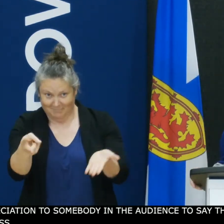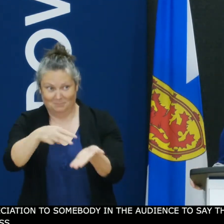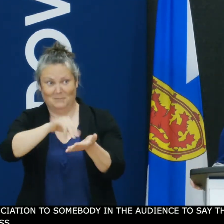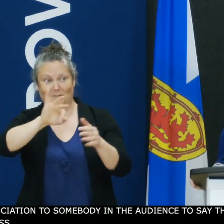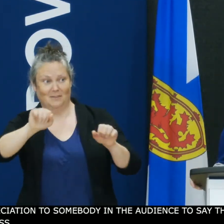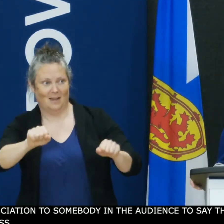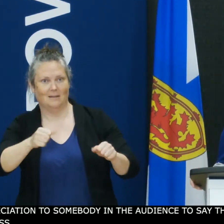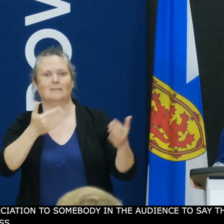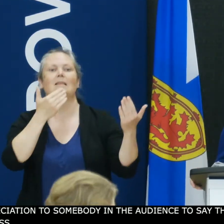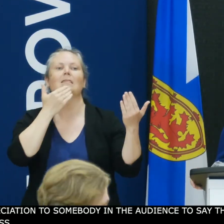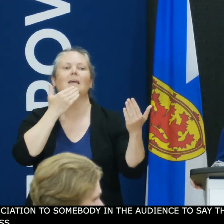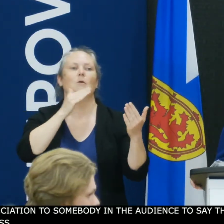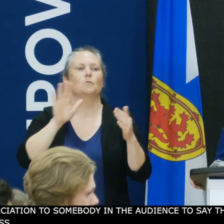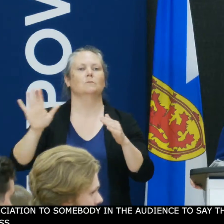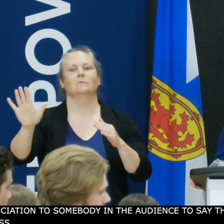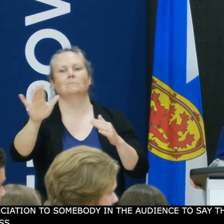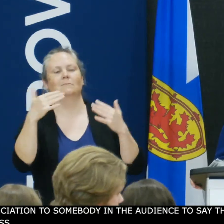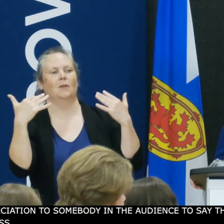thank you to somebody in the audience.